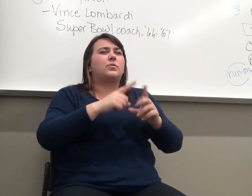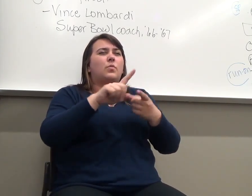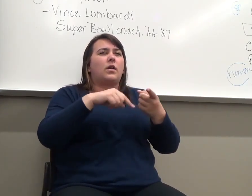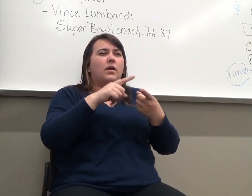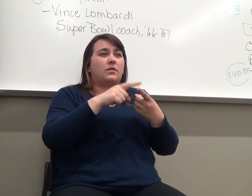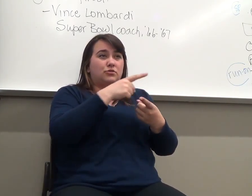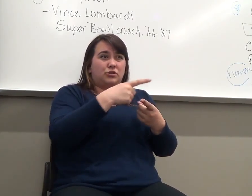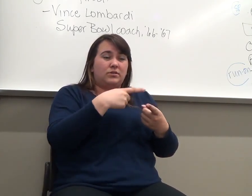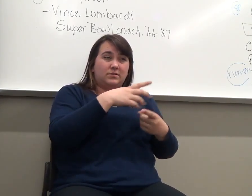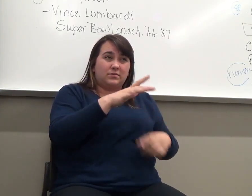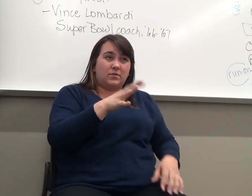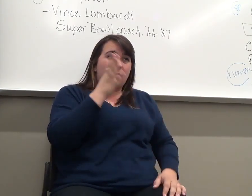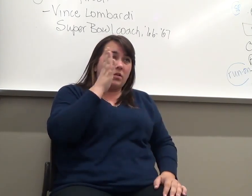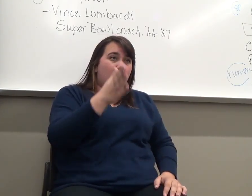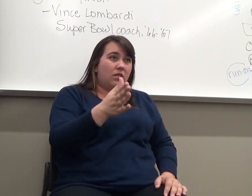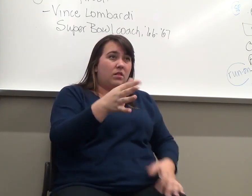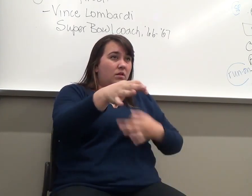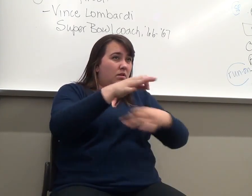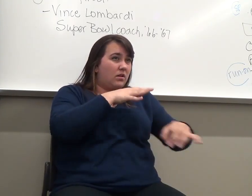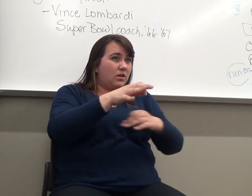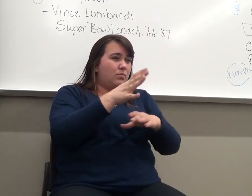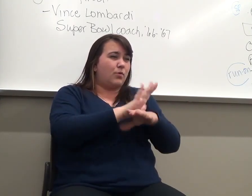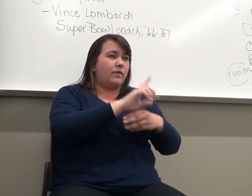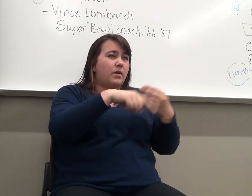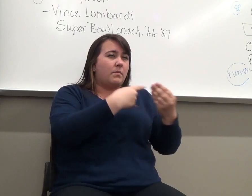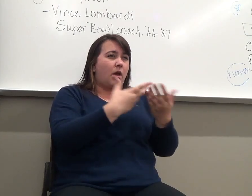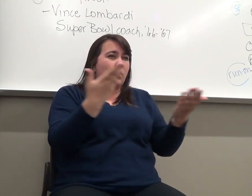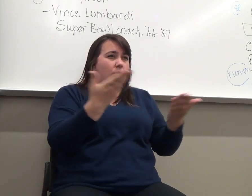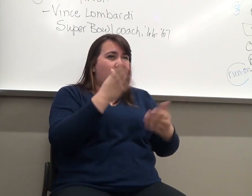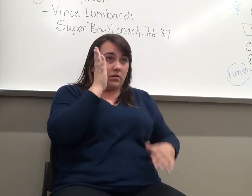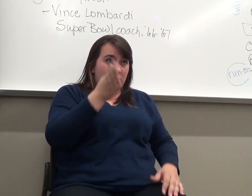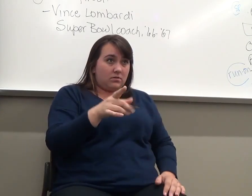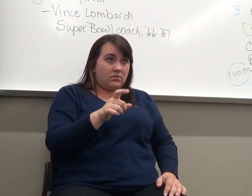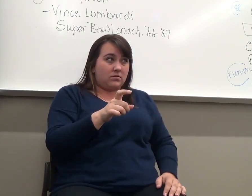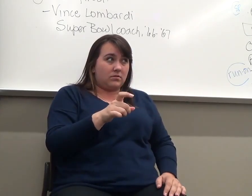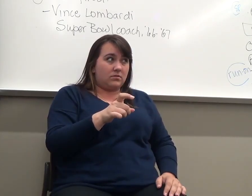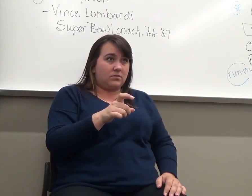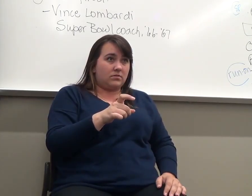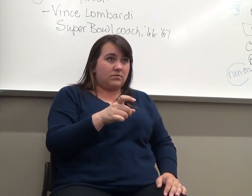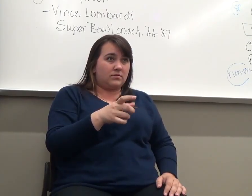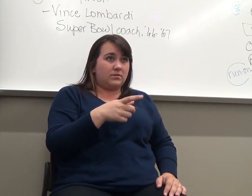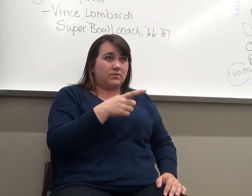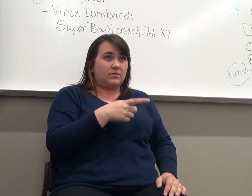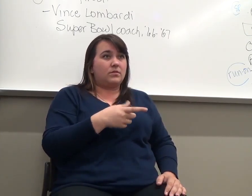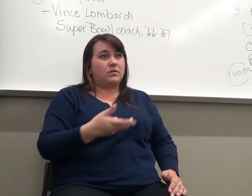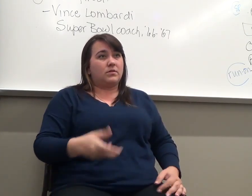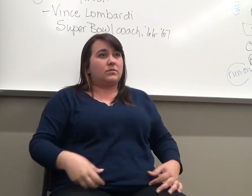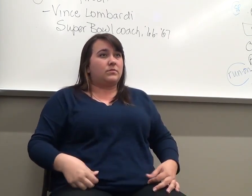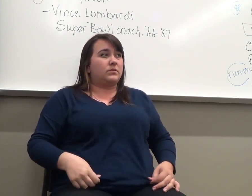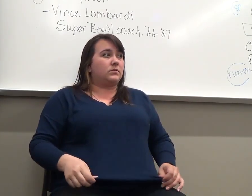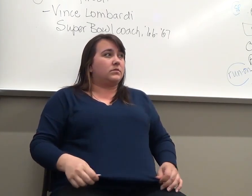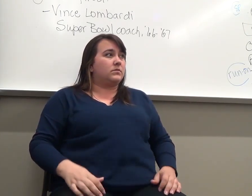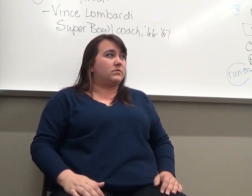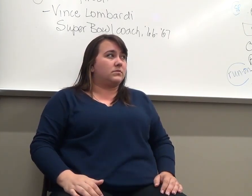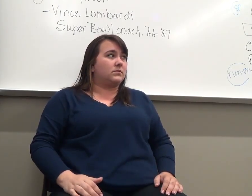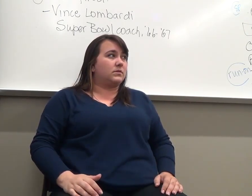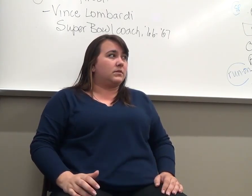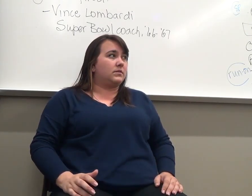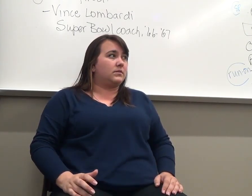now this one we looked at the other day. This was Sandra's. Did we decide that this was the topic sentence